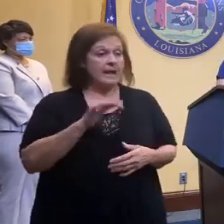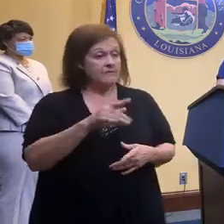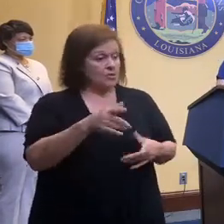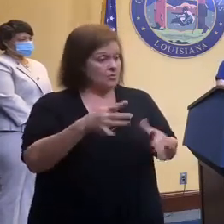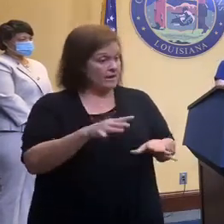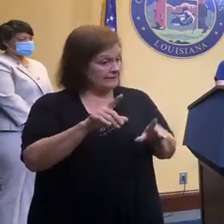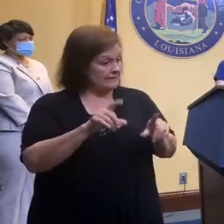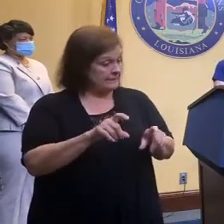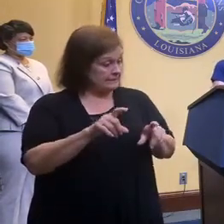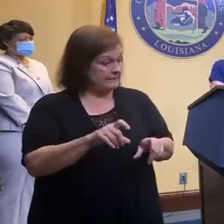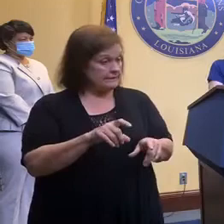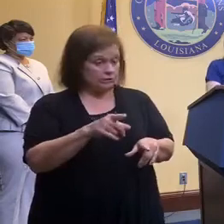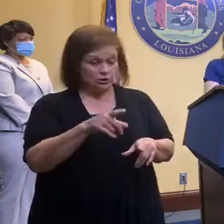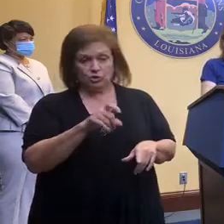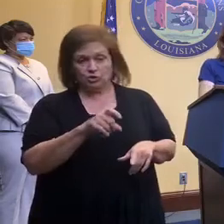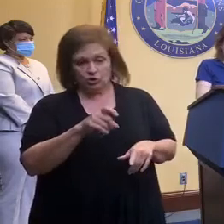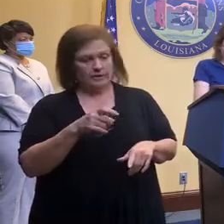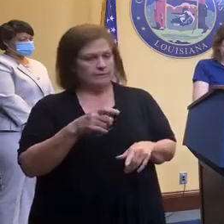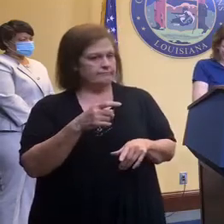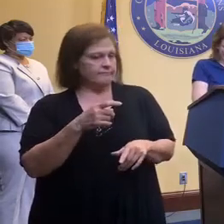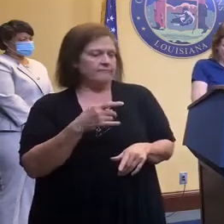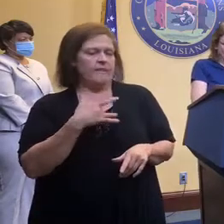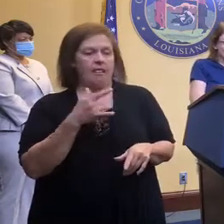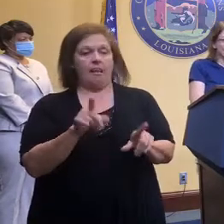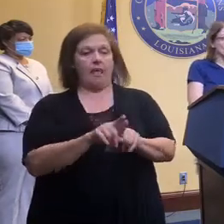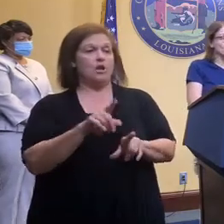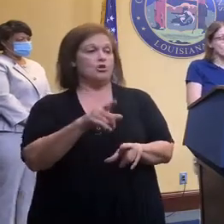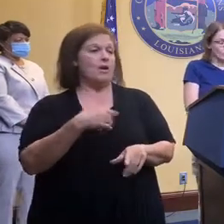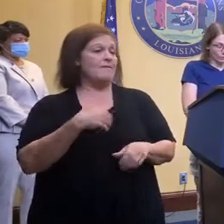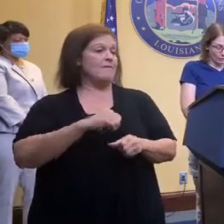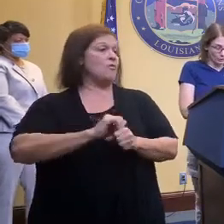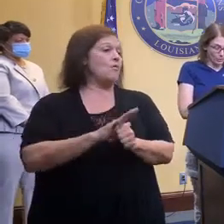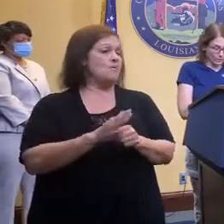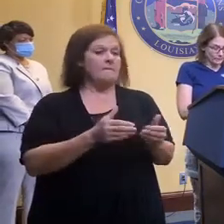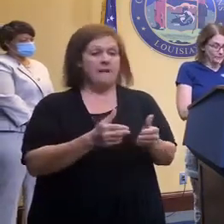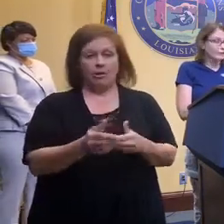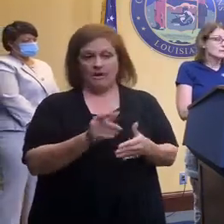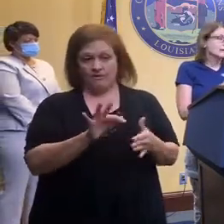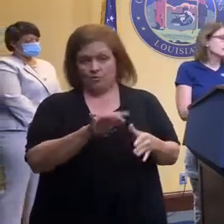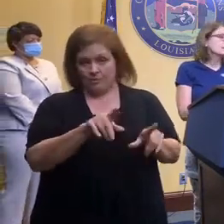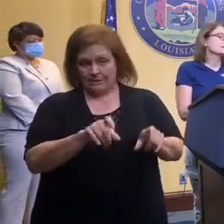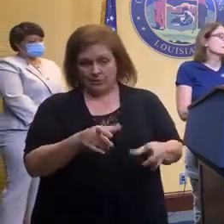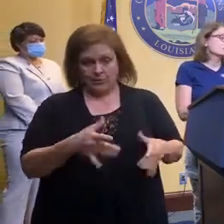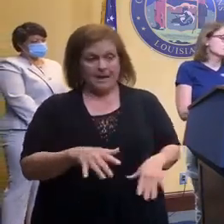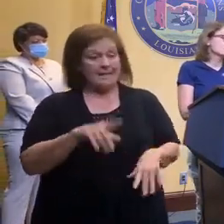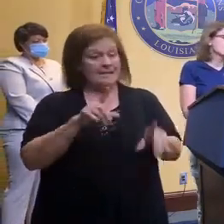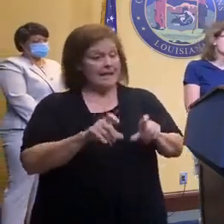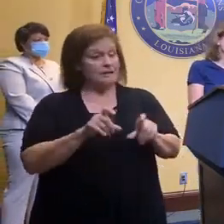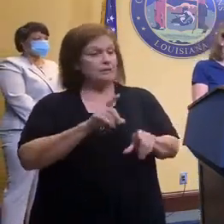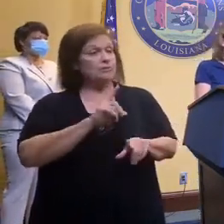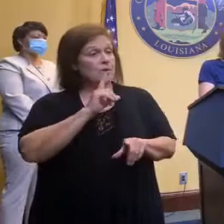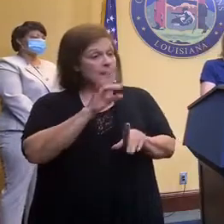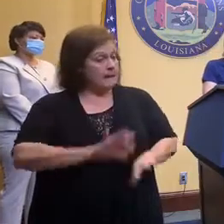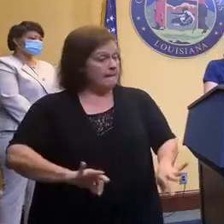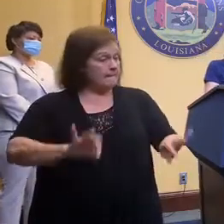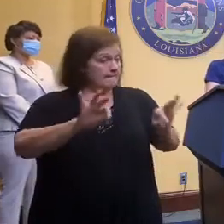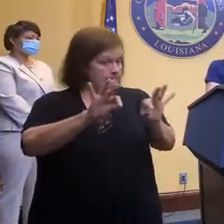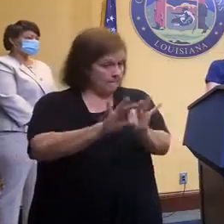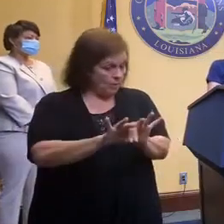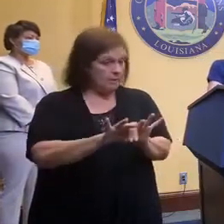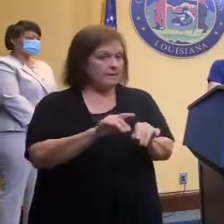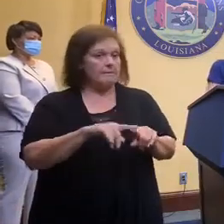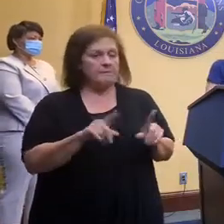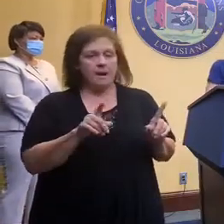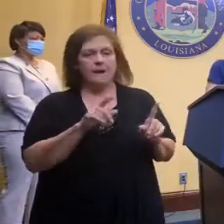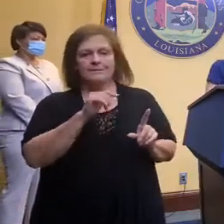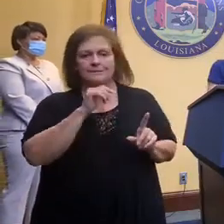have COVID, regardless of how long your results. And that brings me to a critical point. Testing is a critical tool in the pandemic, but it